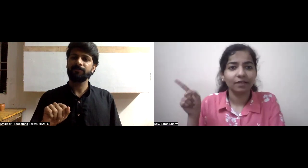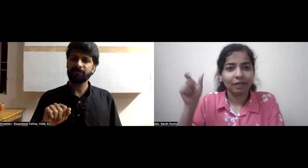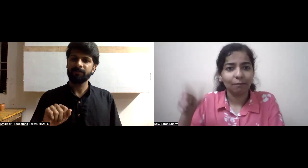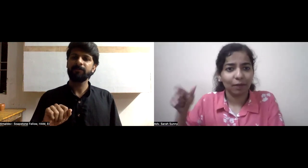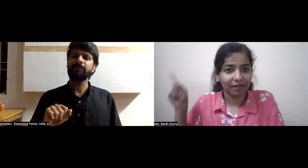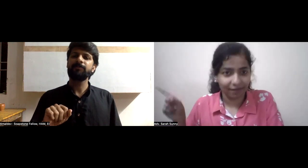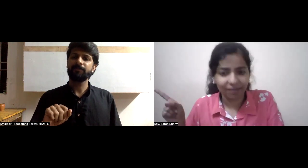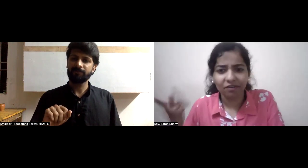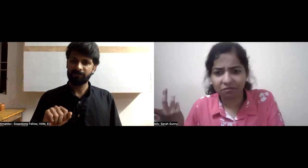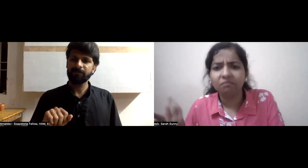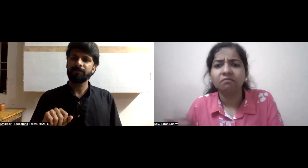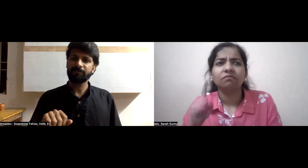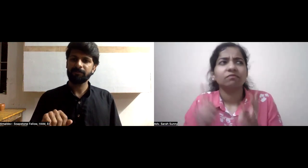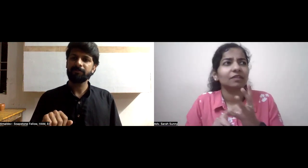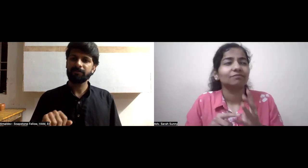So there's the